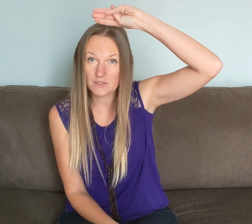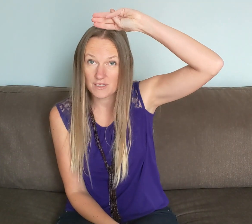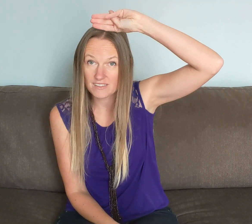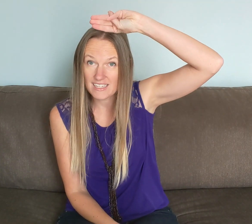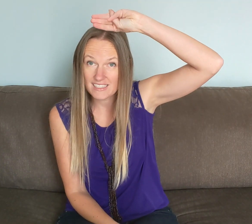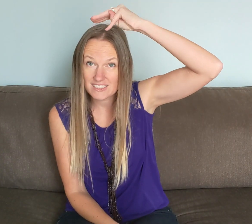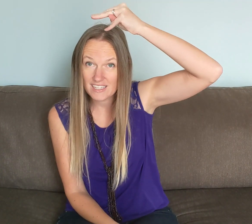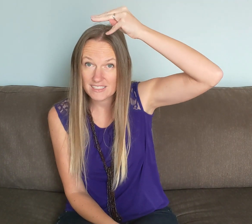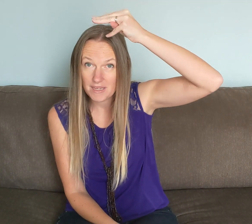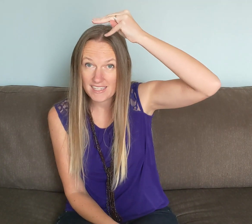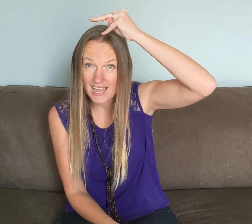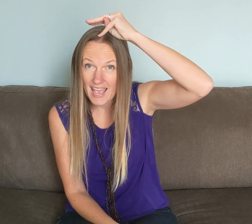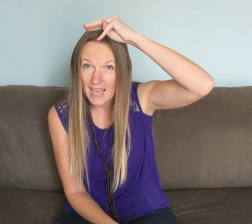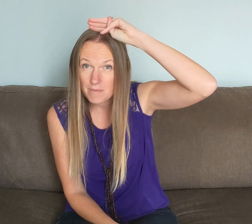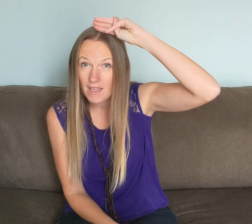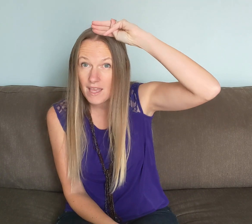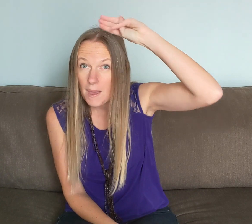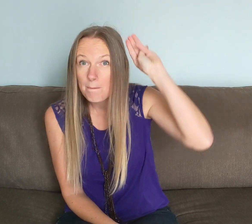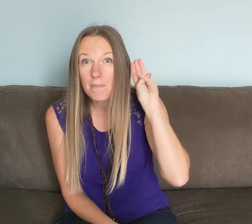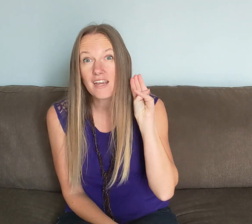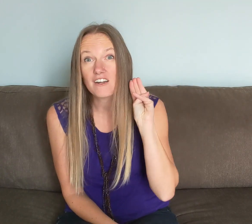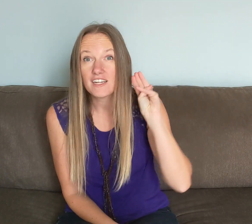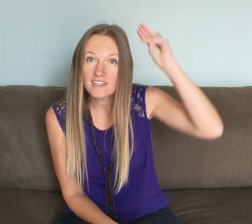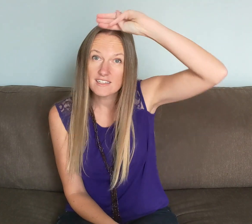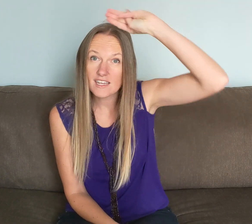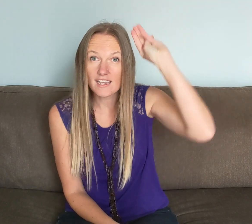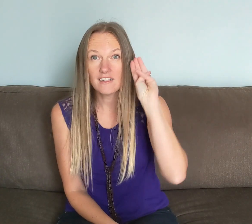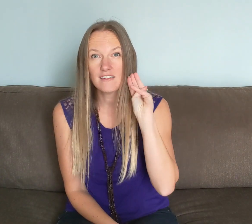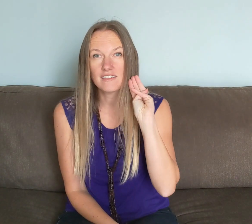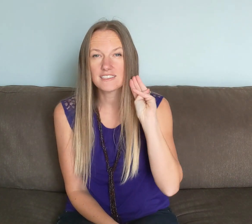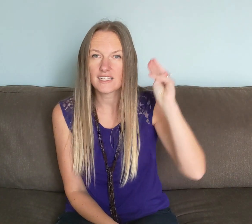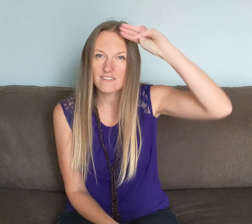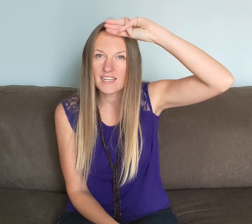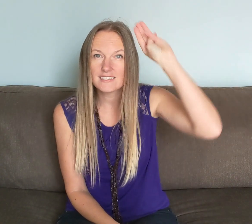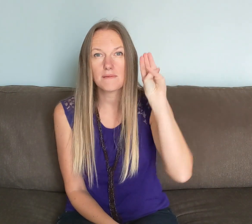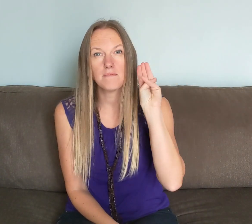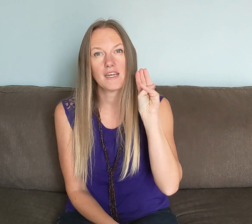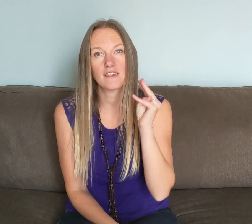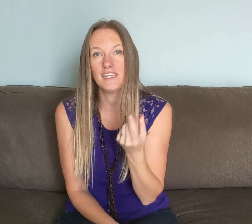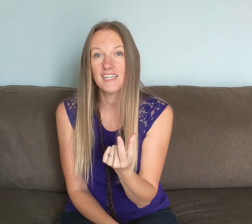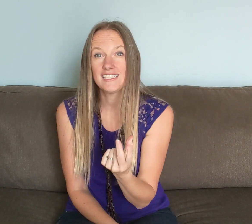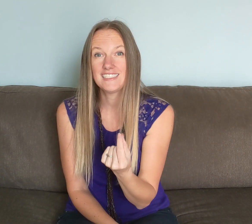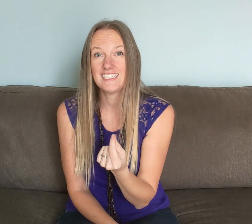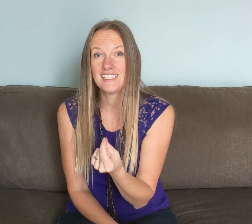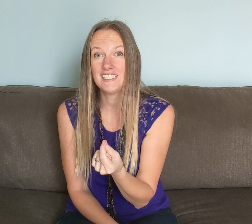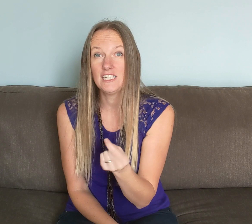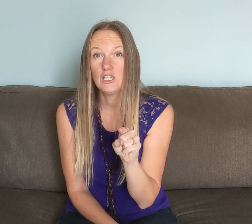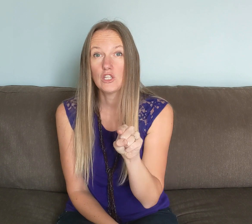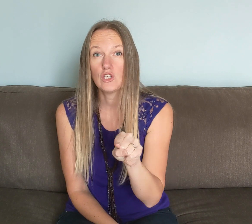we learned that yesterday. That's making that M. Mary, okay, around the side of your face. Mary, did